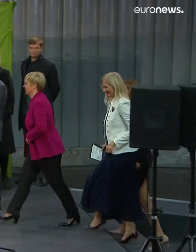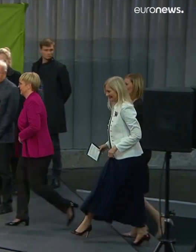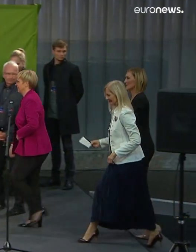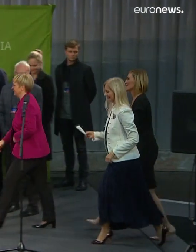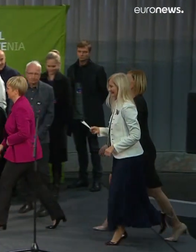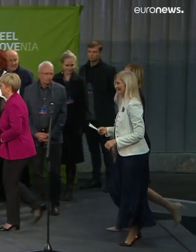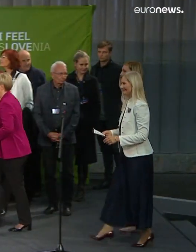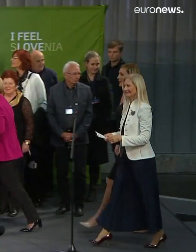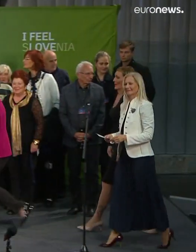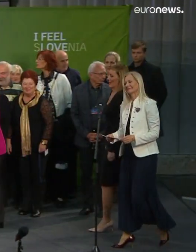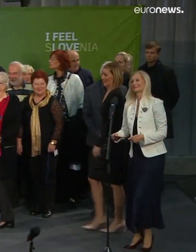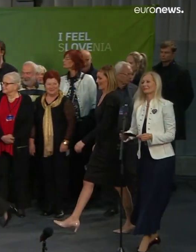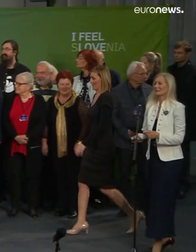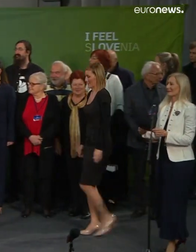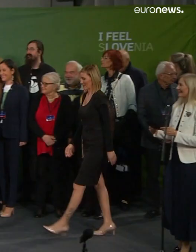with agenda-setting power.